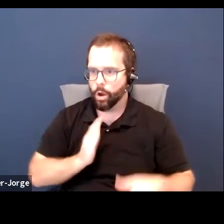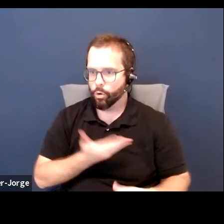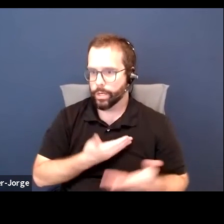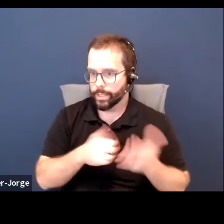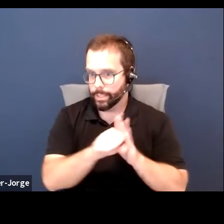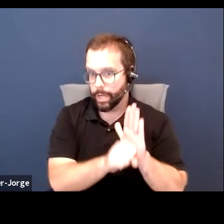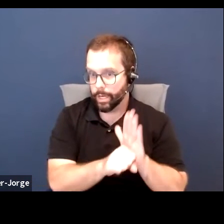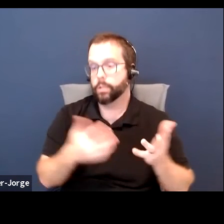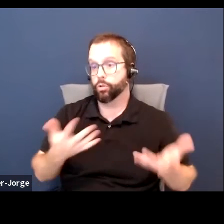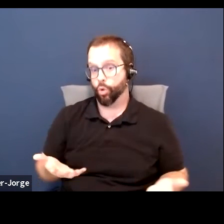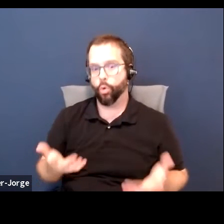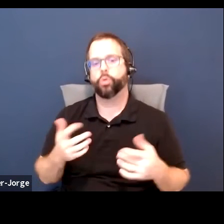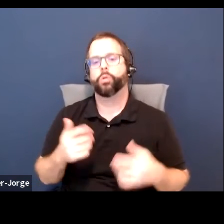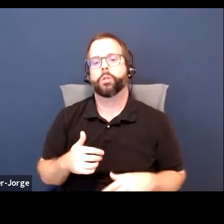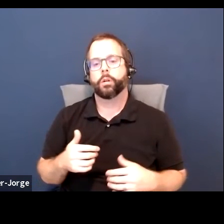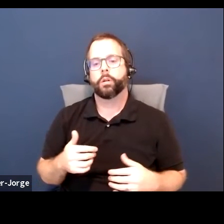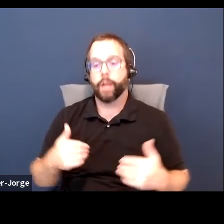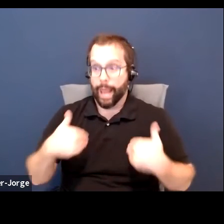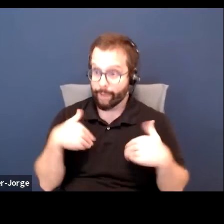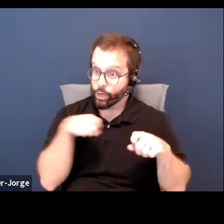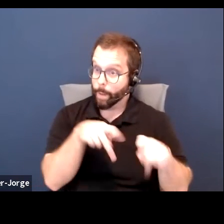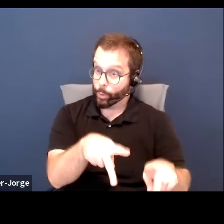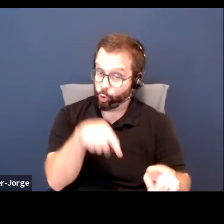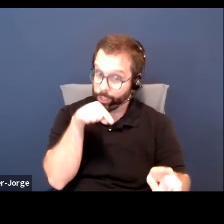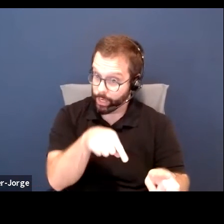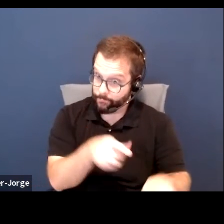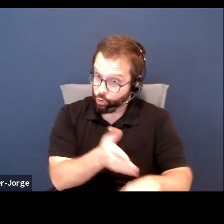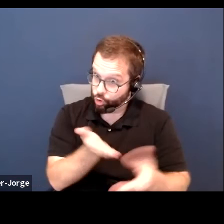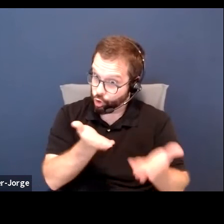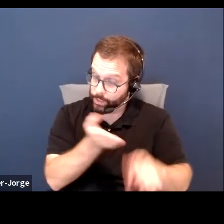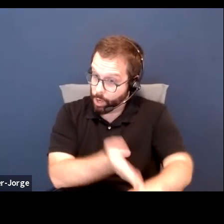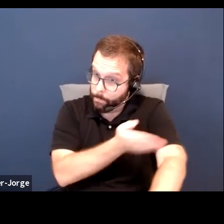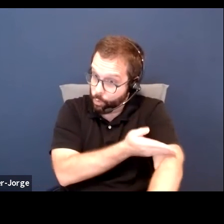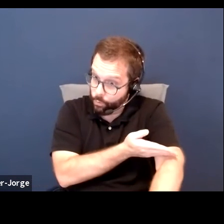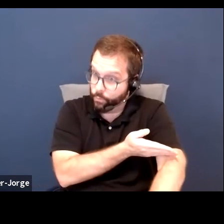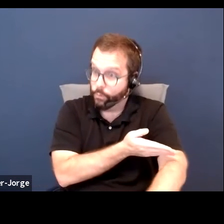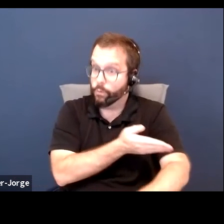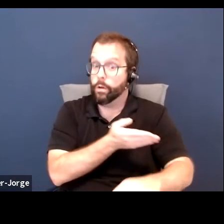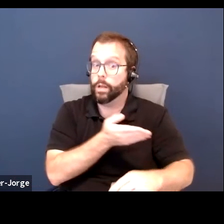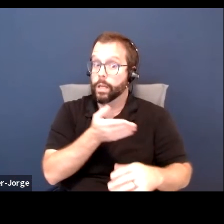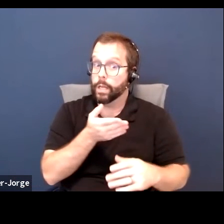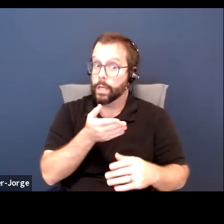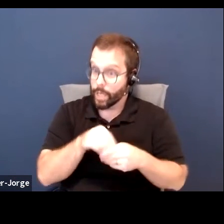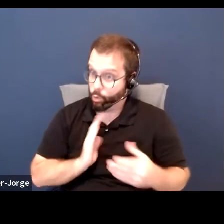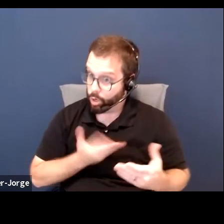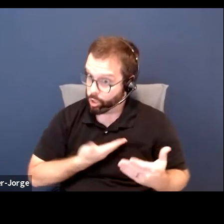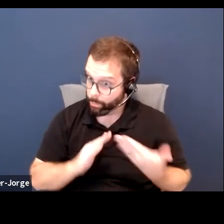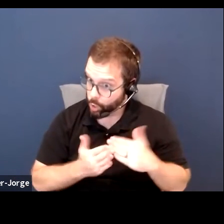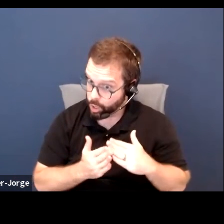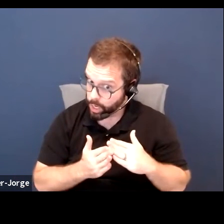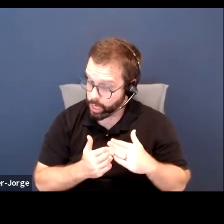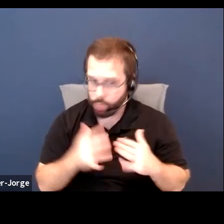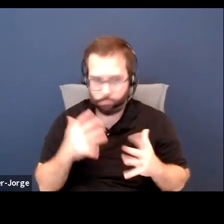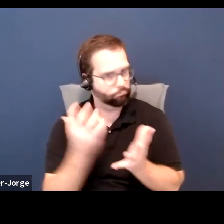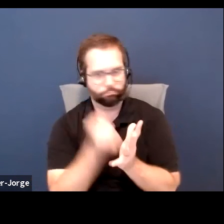an opportunity to improve the services and supports around our community. So with